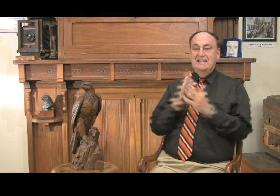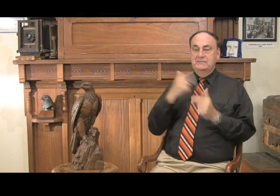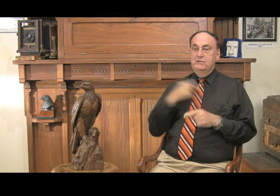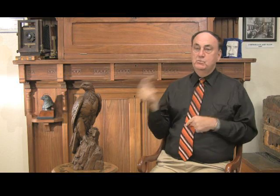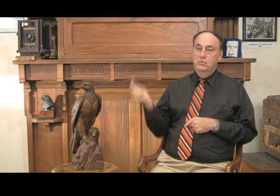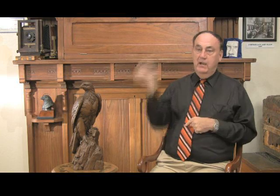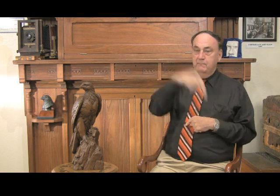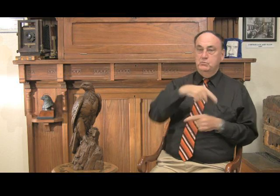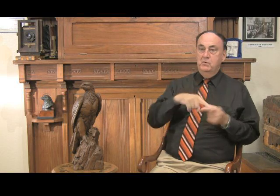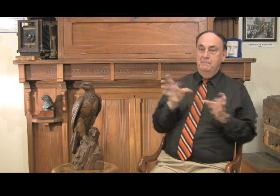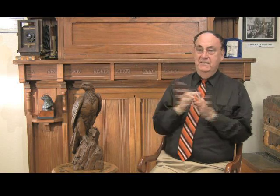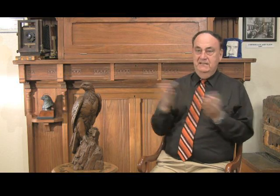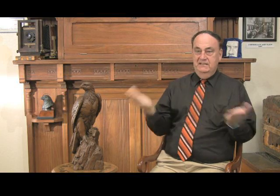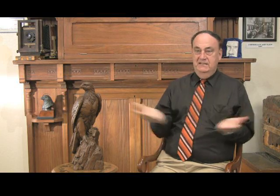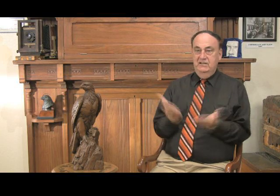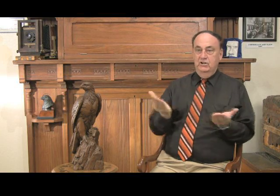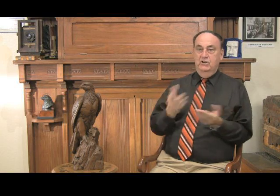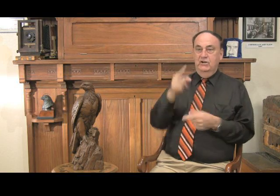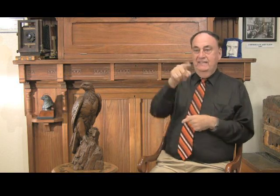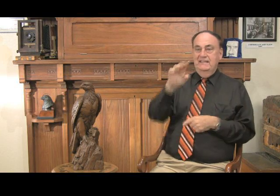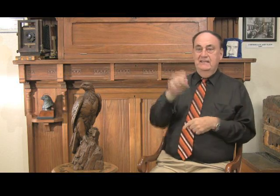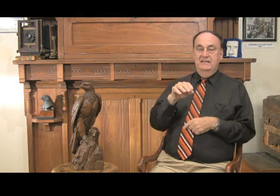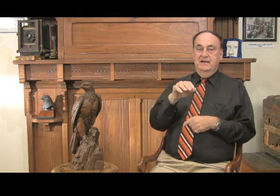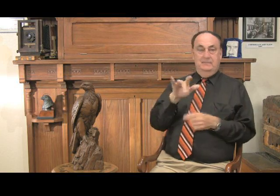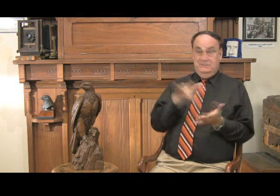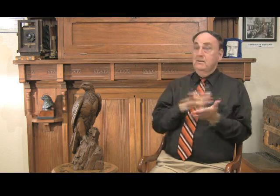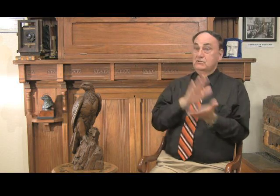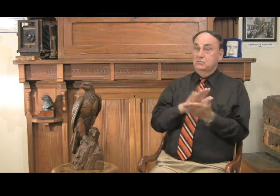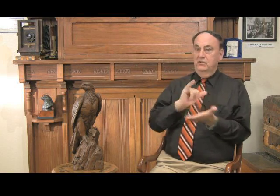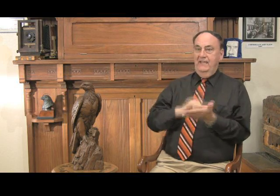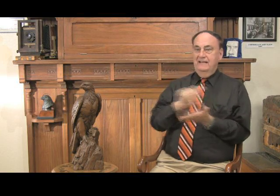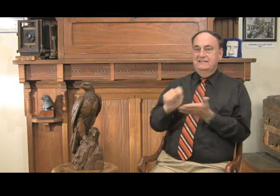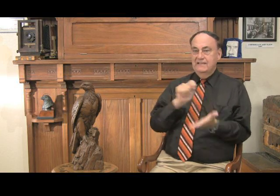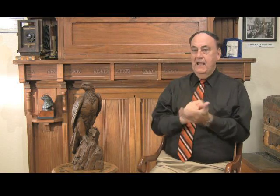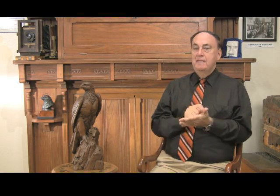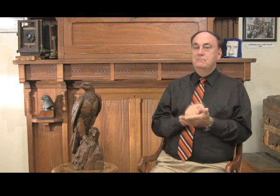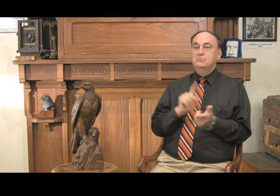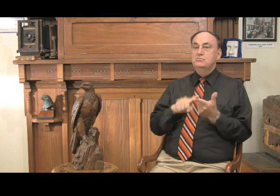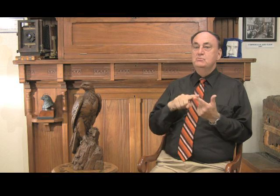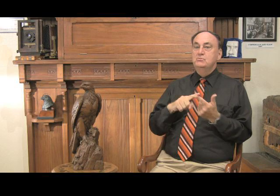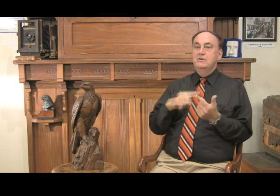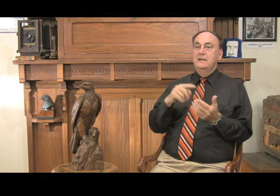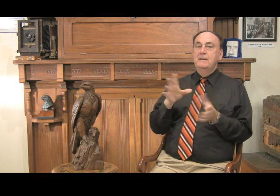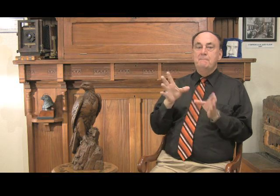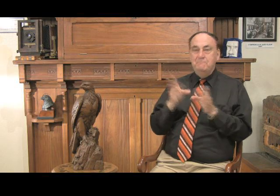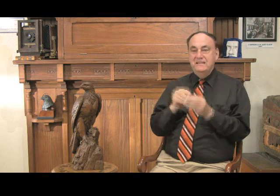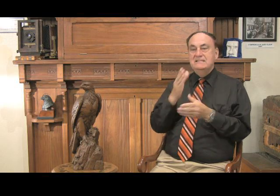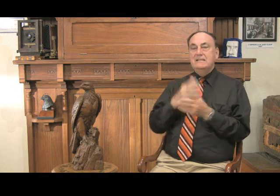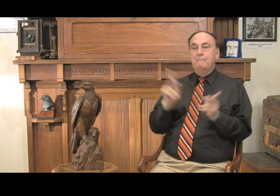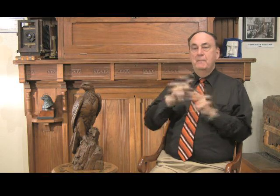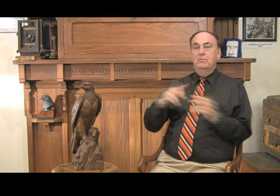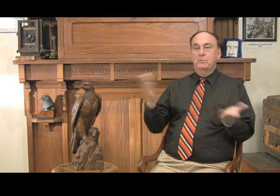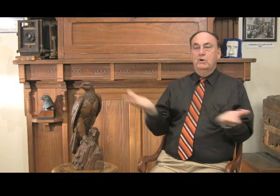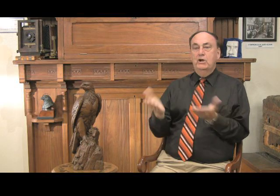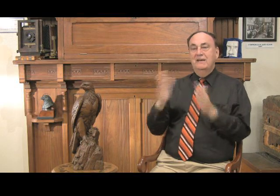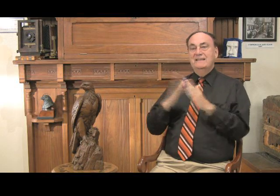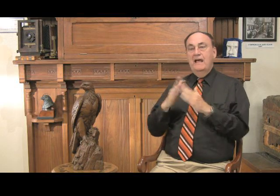to come over to a meeting. It was in middle school, and meet some people were here who were in town